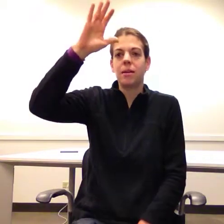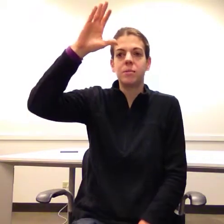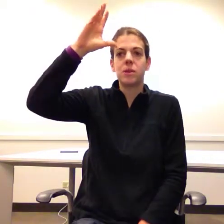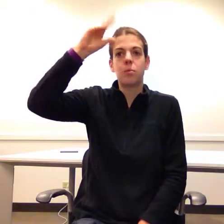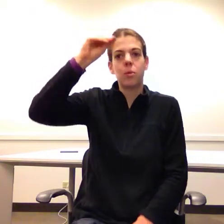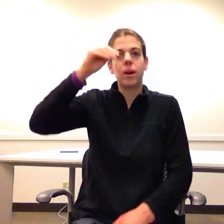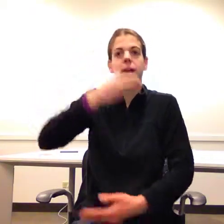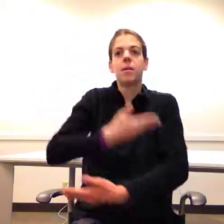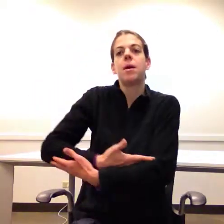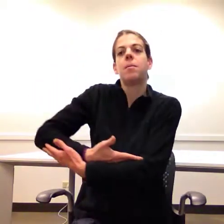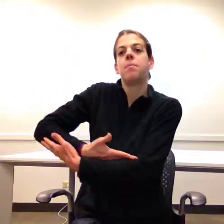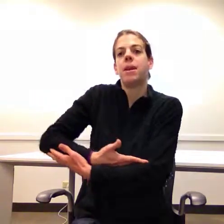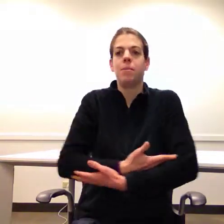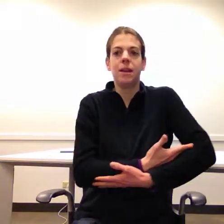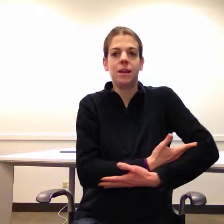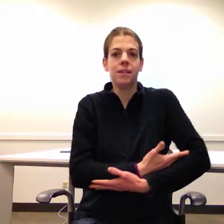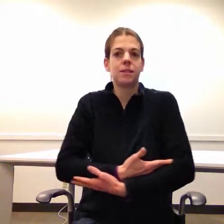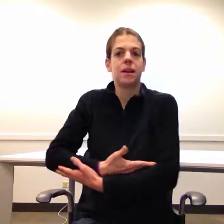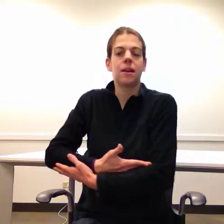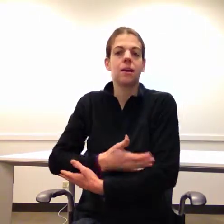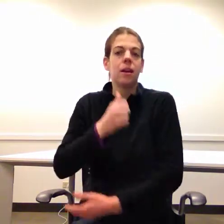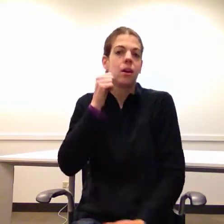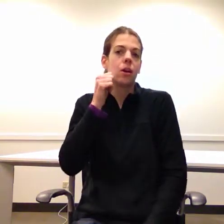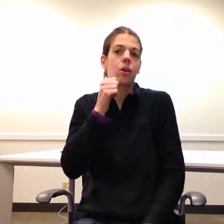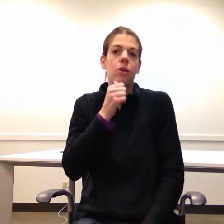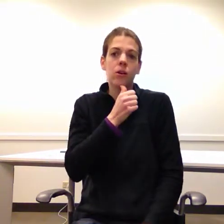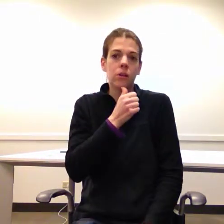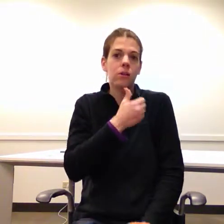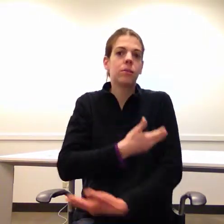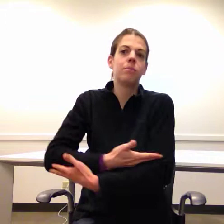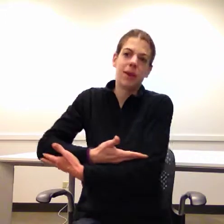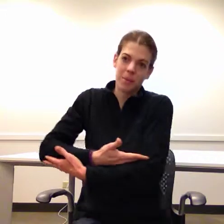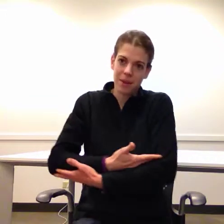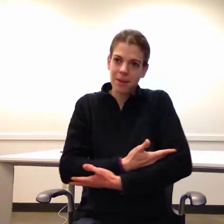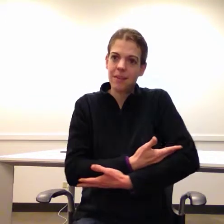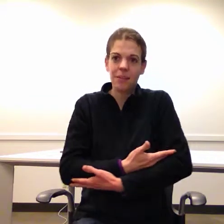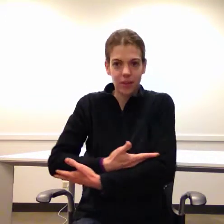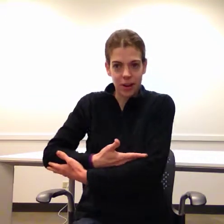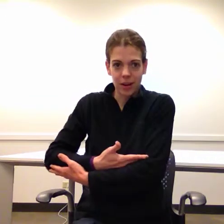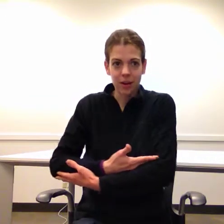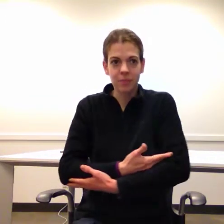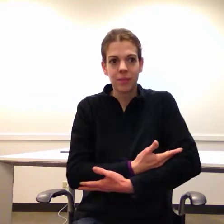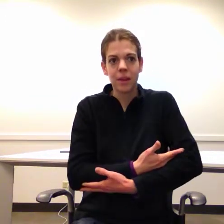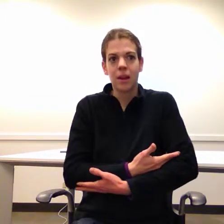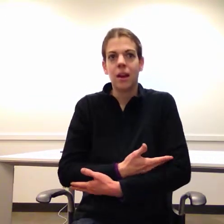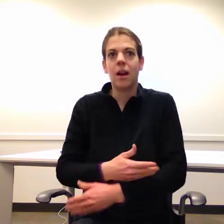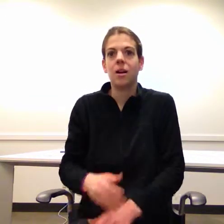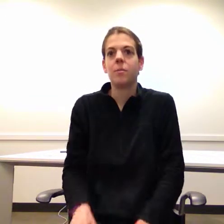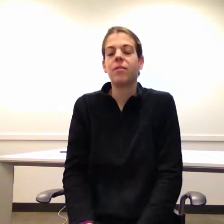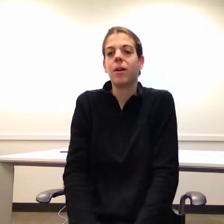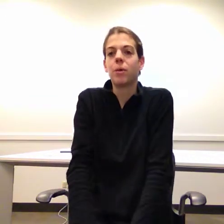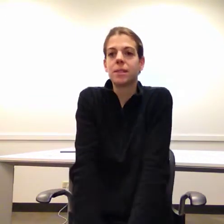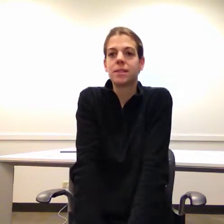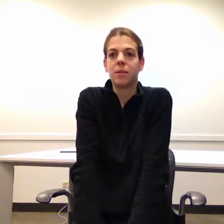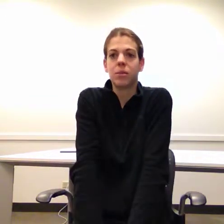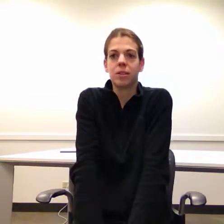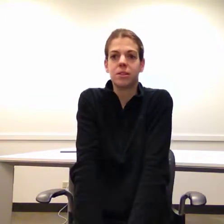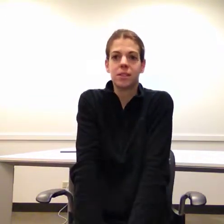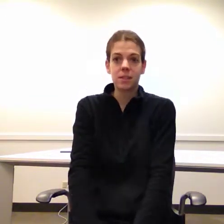so boy, baby is son. Girl, baby is daughter. If I want to sign brother,